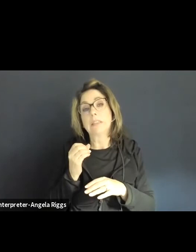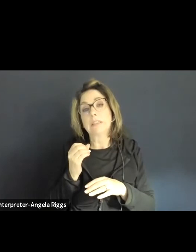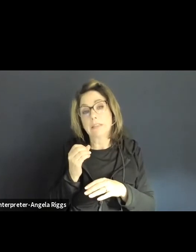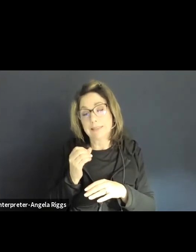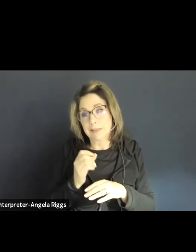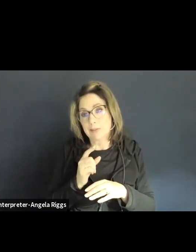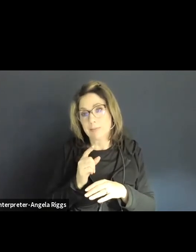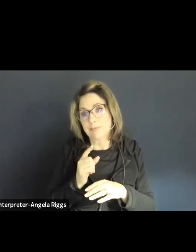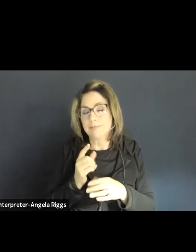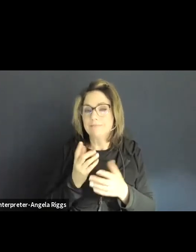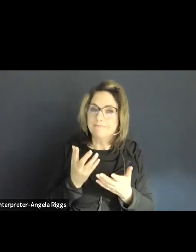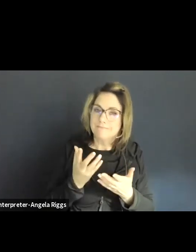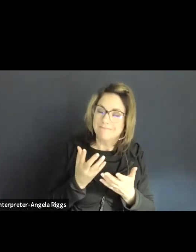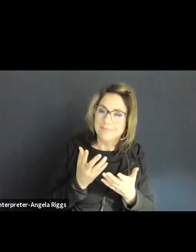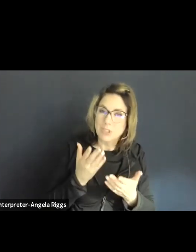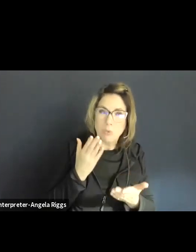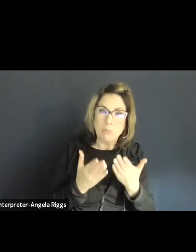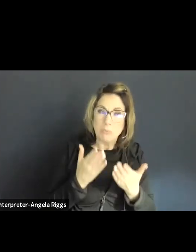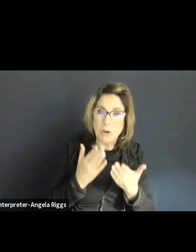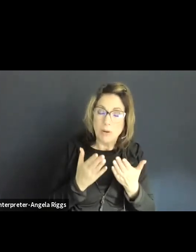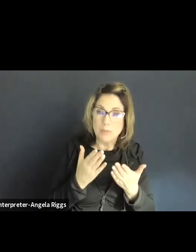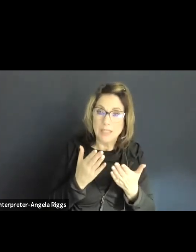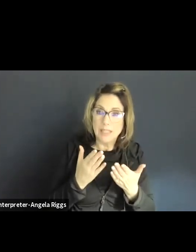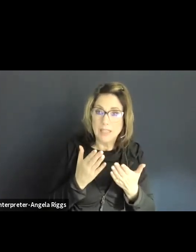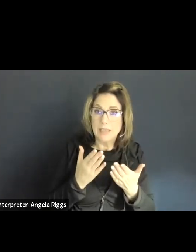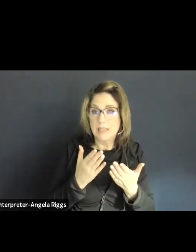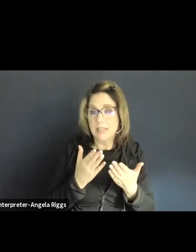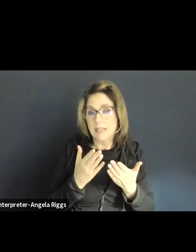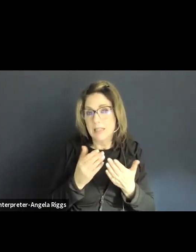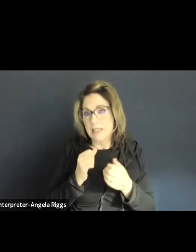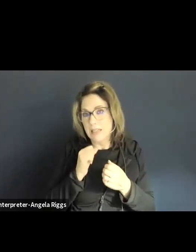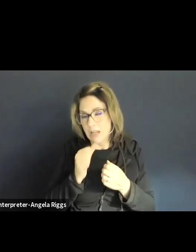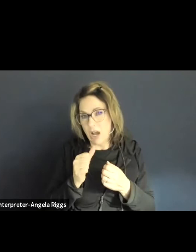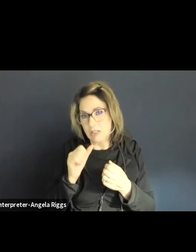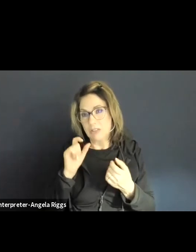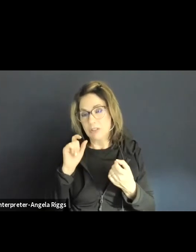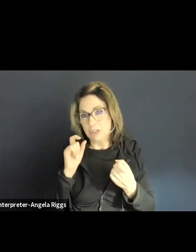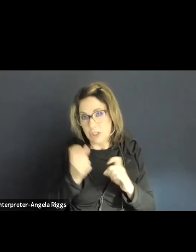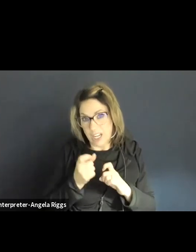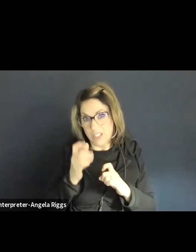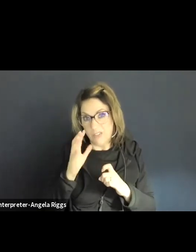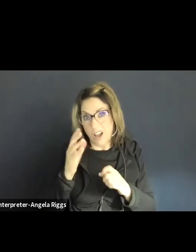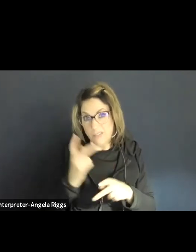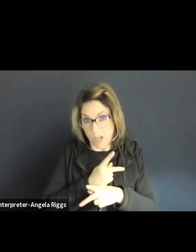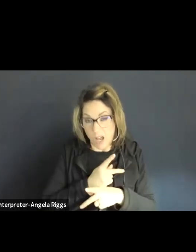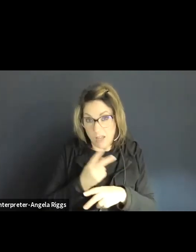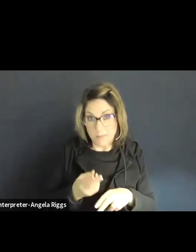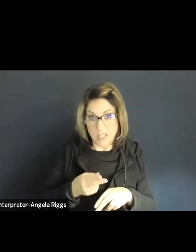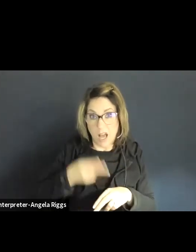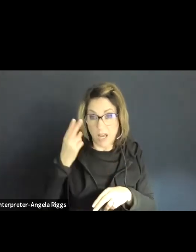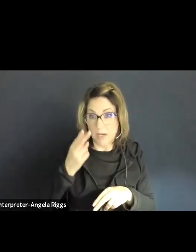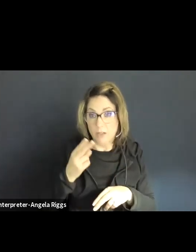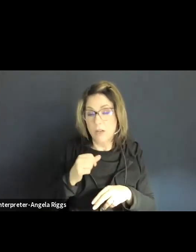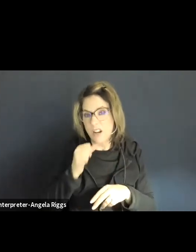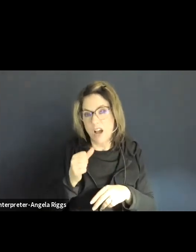very unlikely that changes of that size would be